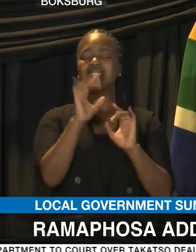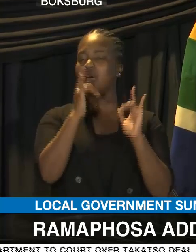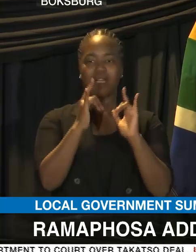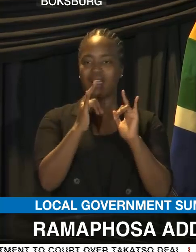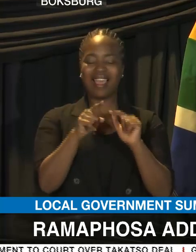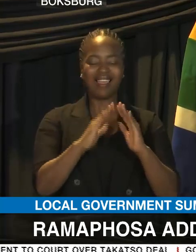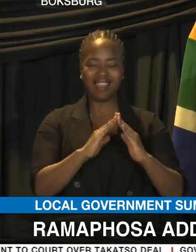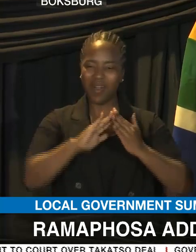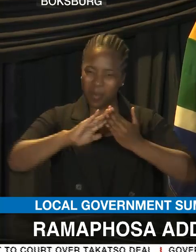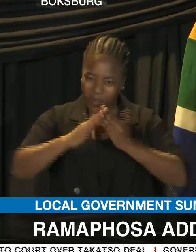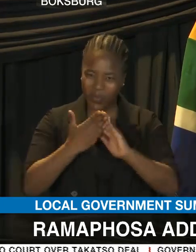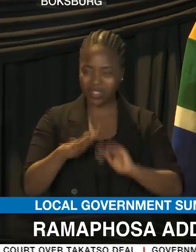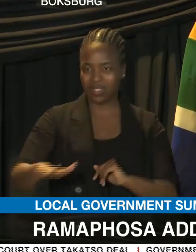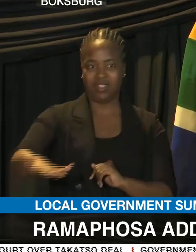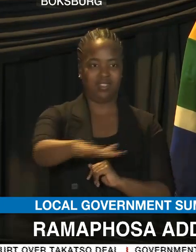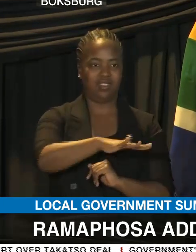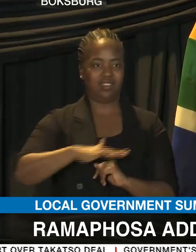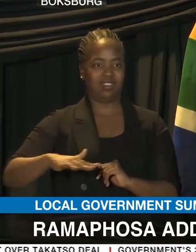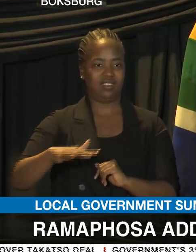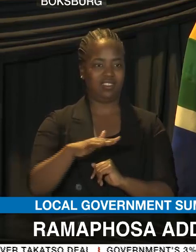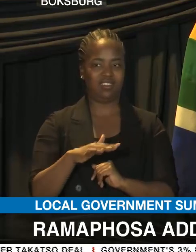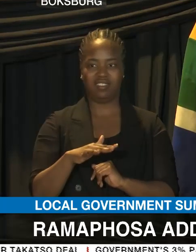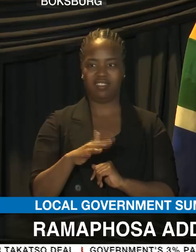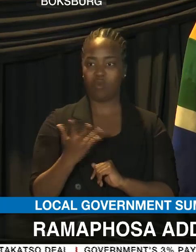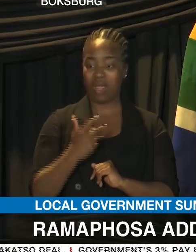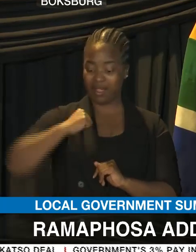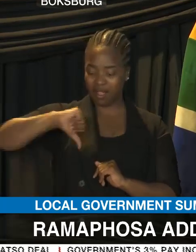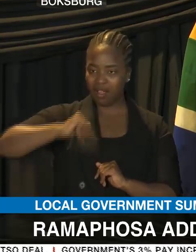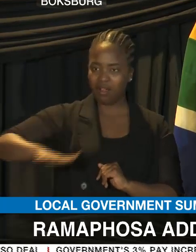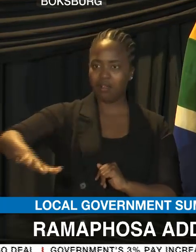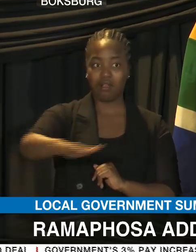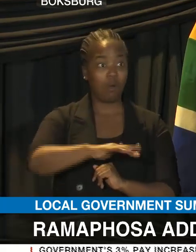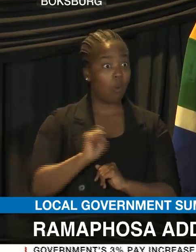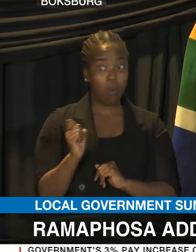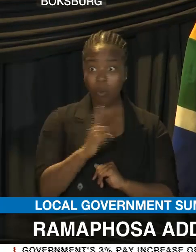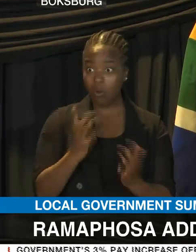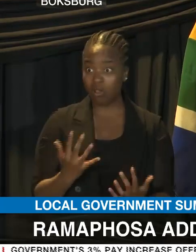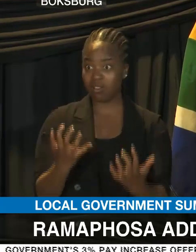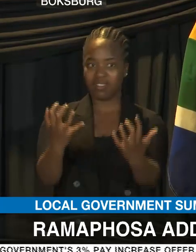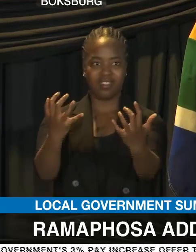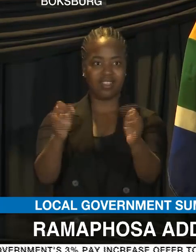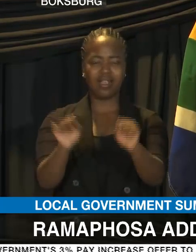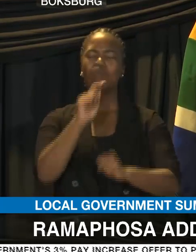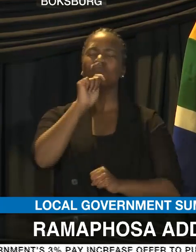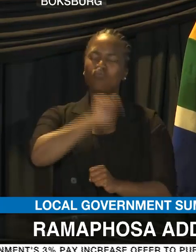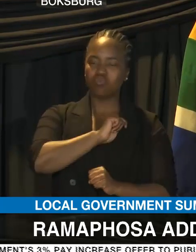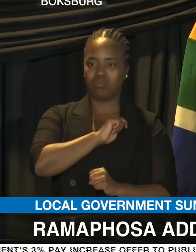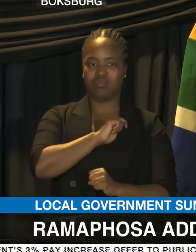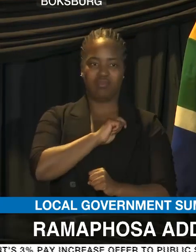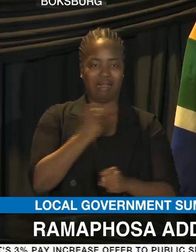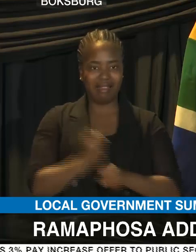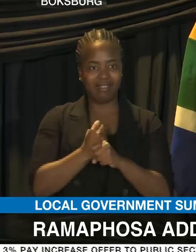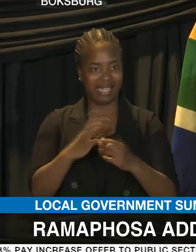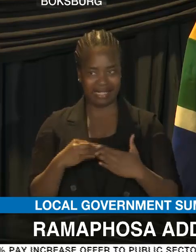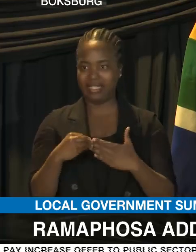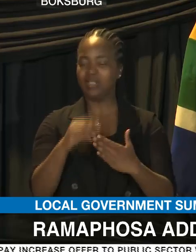is therefore at the local level that all of you who are here are the real actors.